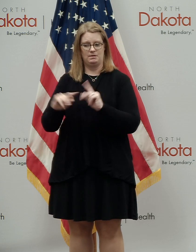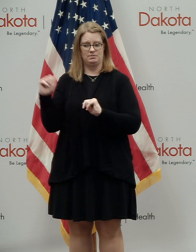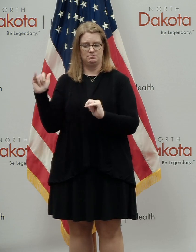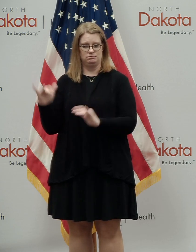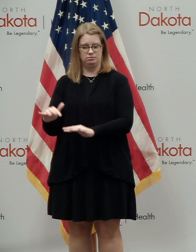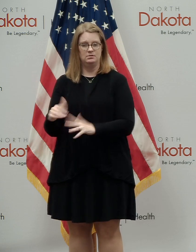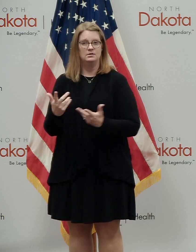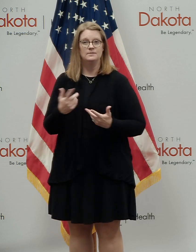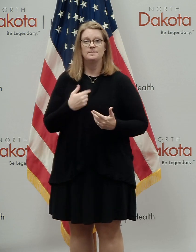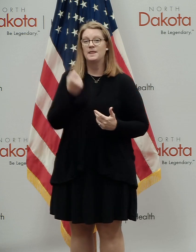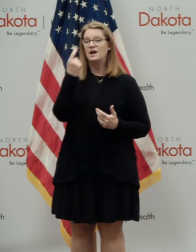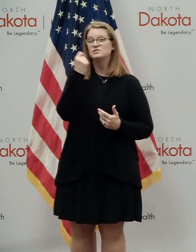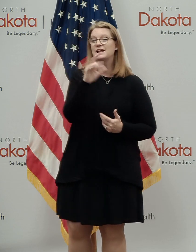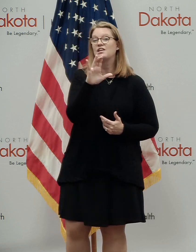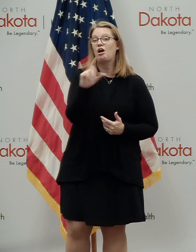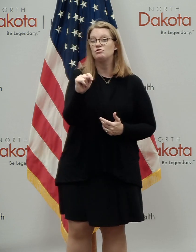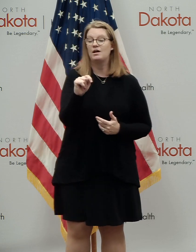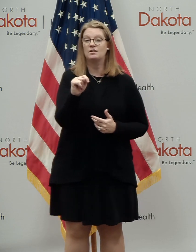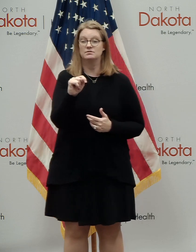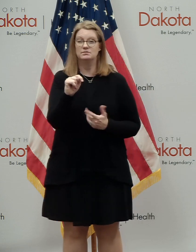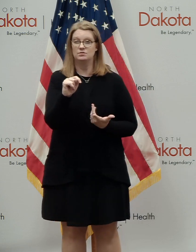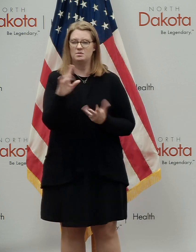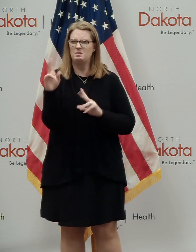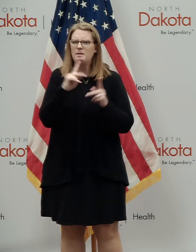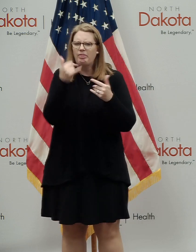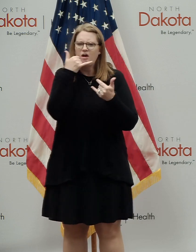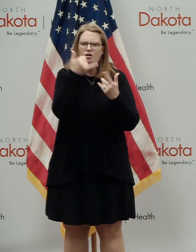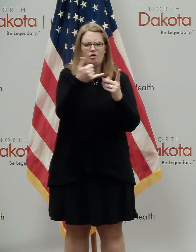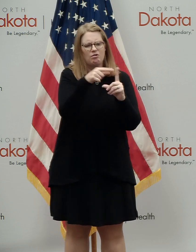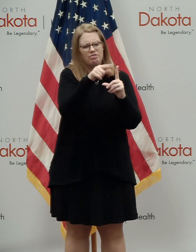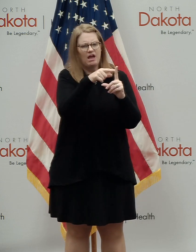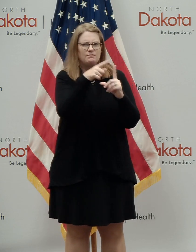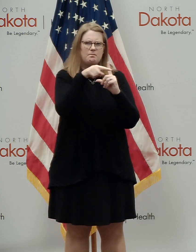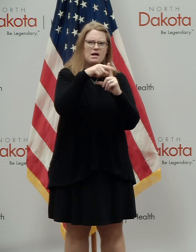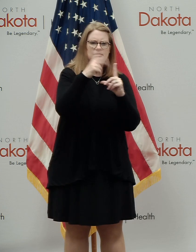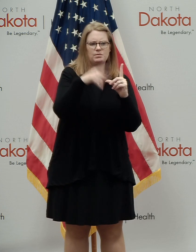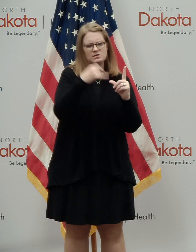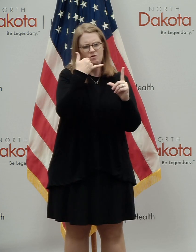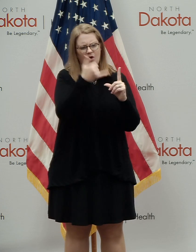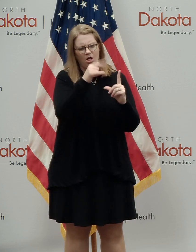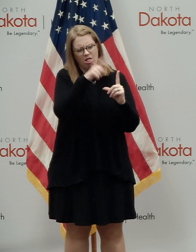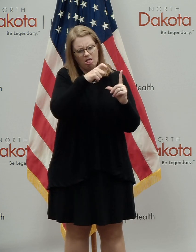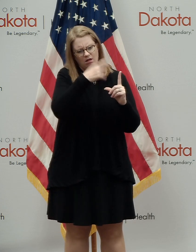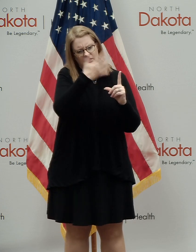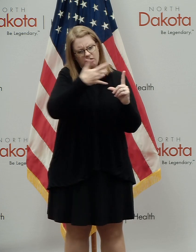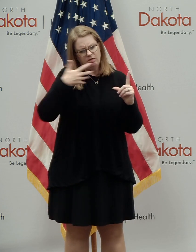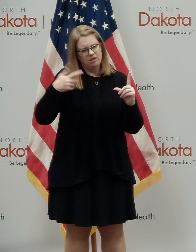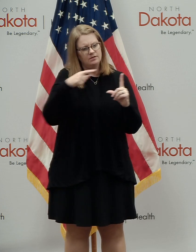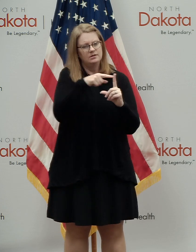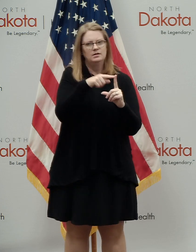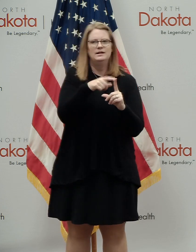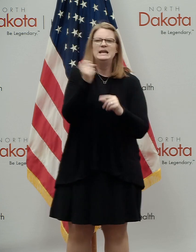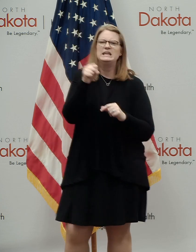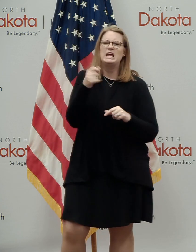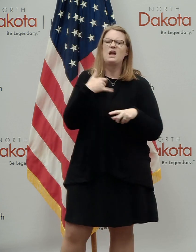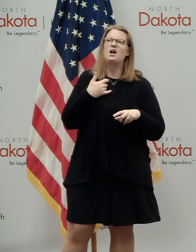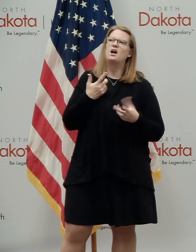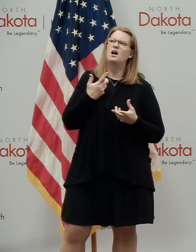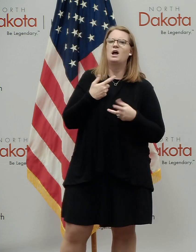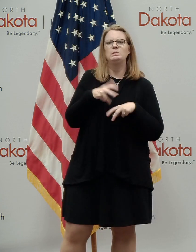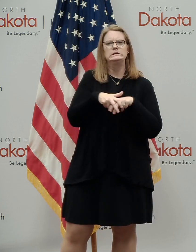had contact tracers report when we're doing the work is, do you think you know where you got it? Well, yeah, I was sitting next to